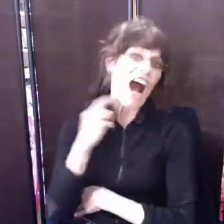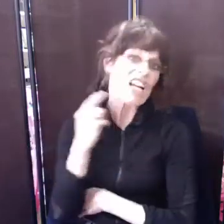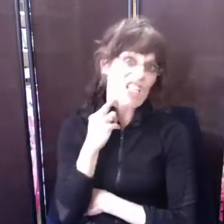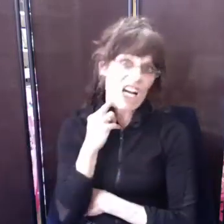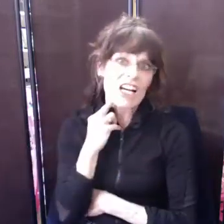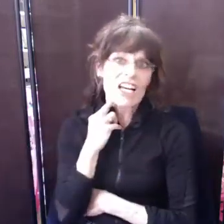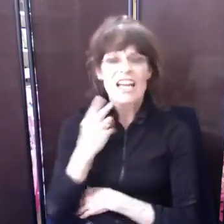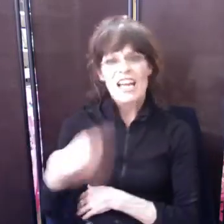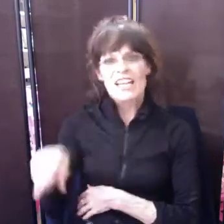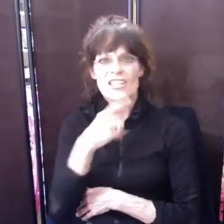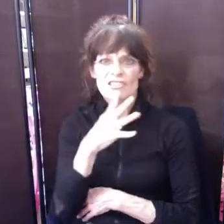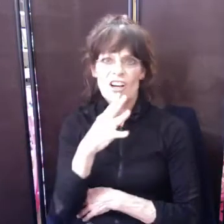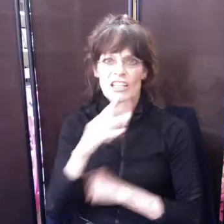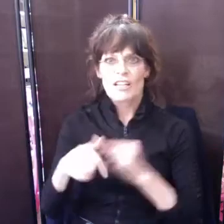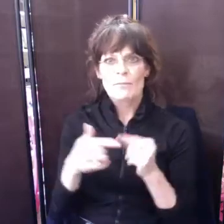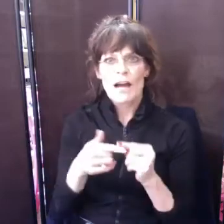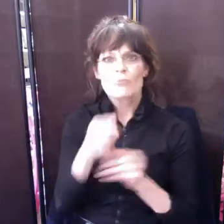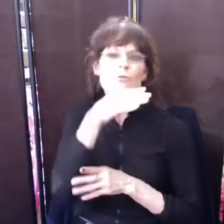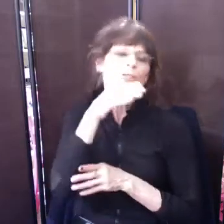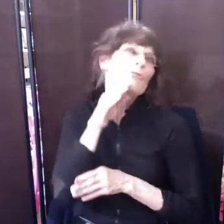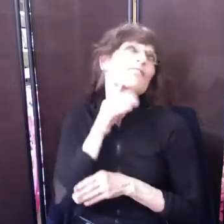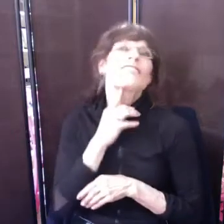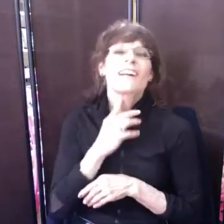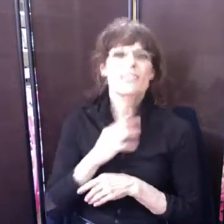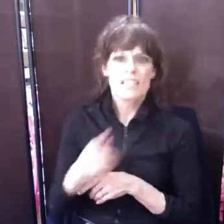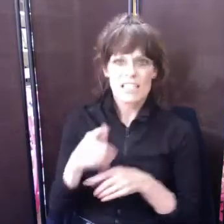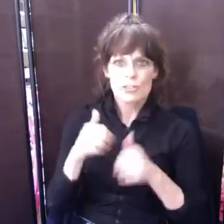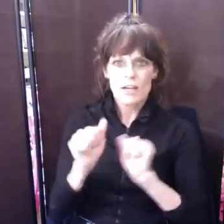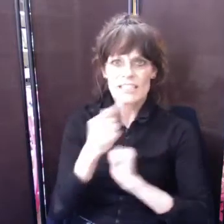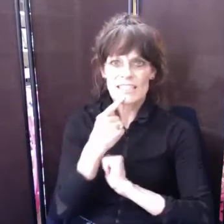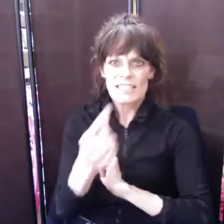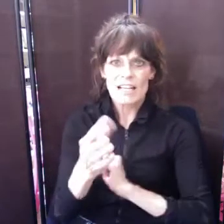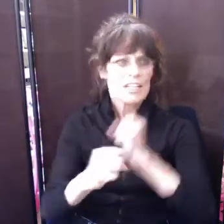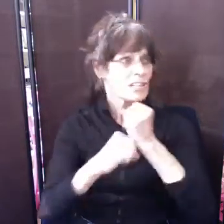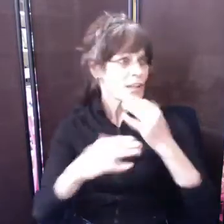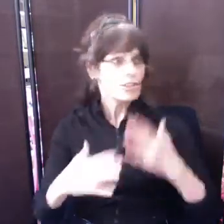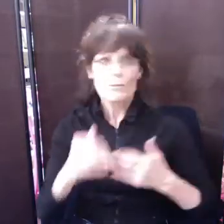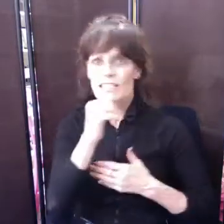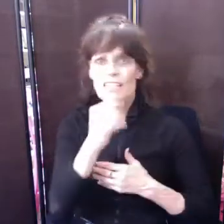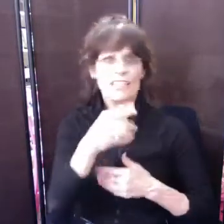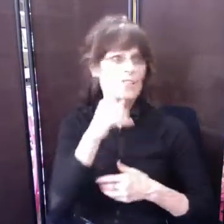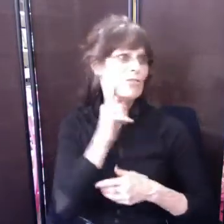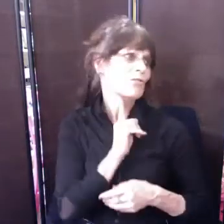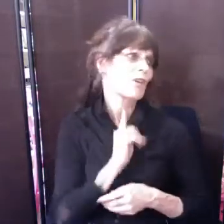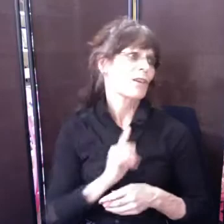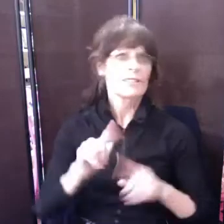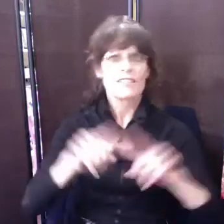talking about how it goes down. And he tries to tell his sponsor, but it doesn't. It goes down, kaboom, you know,